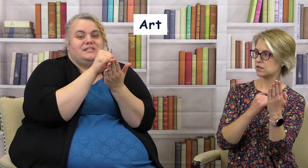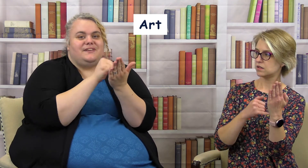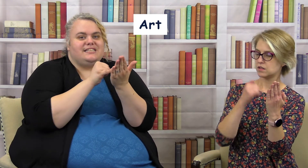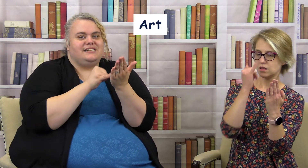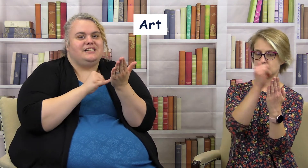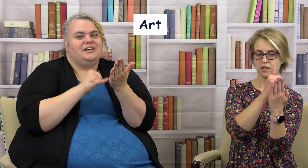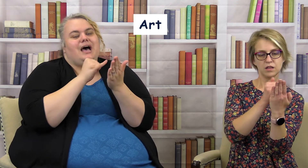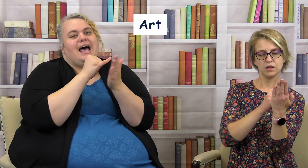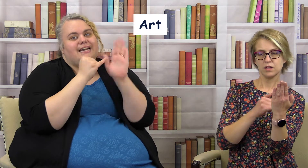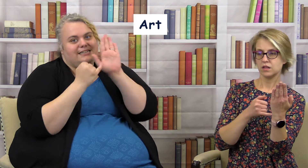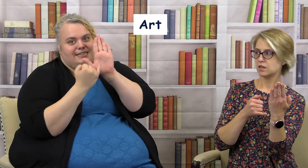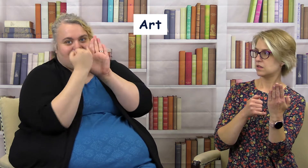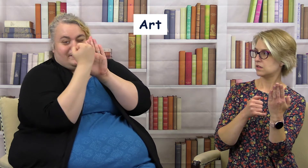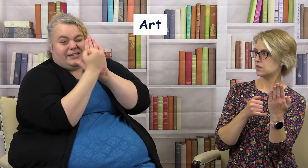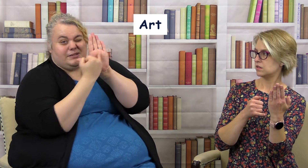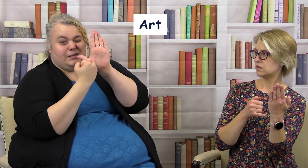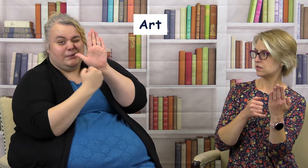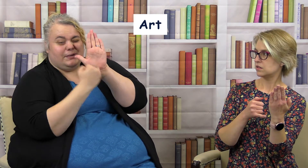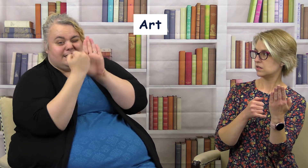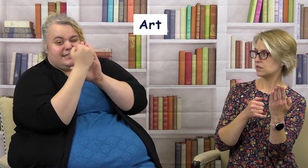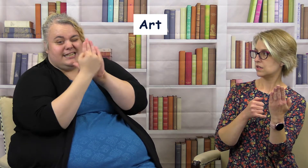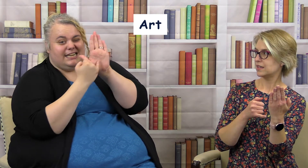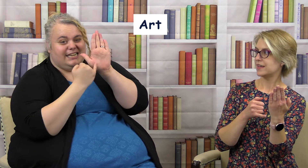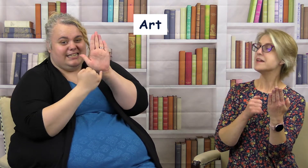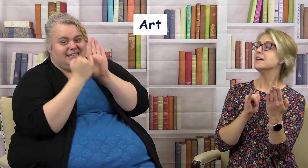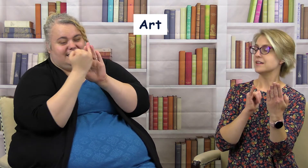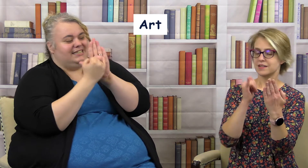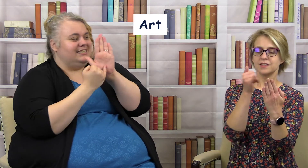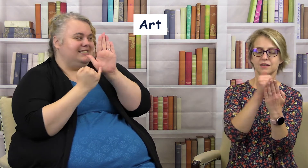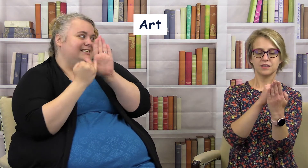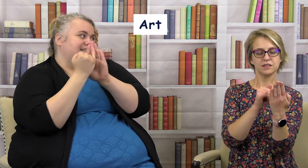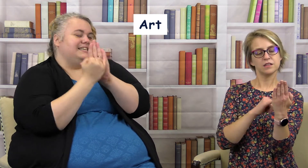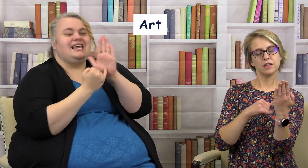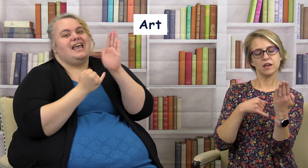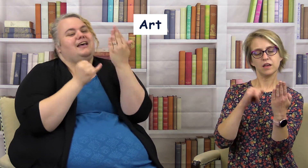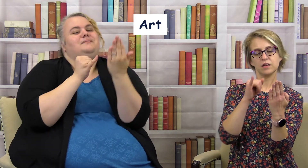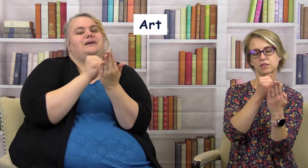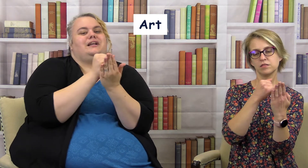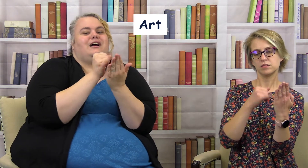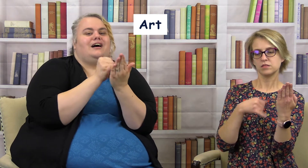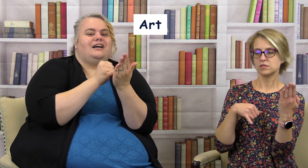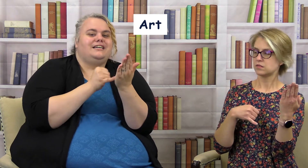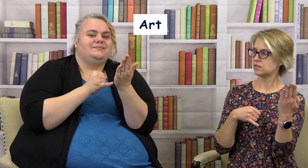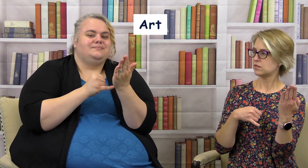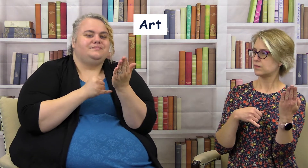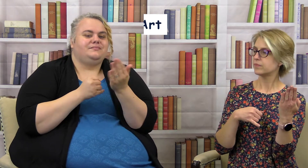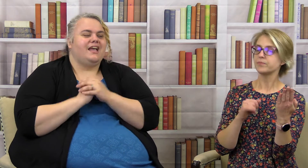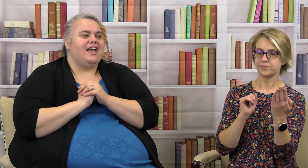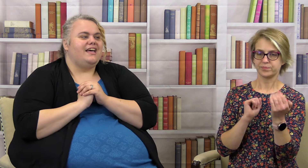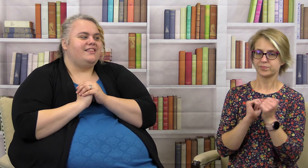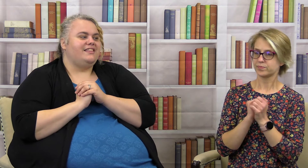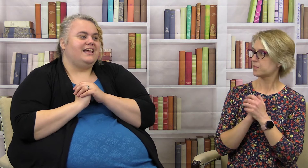it's facing you I did it this way so you could see yeah but art and then